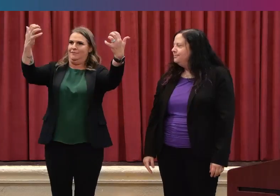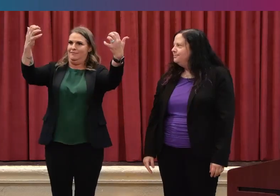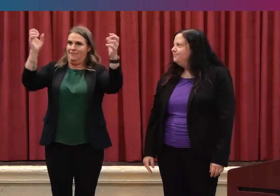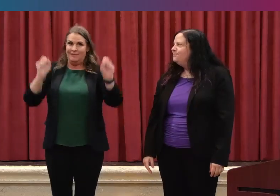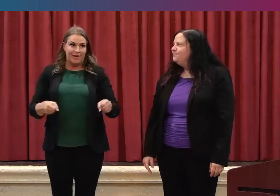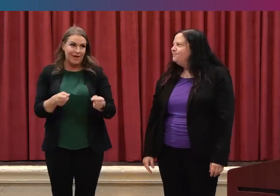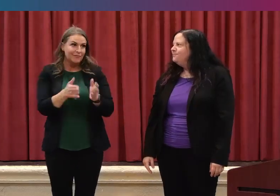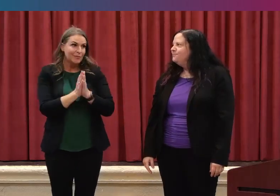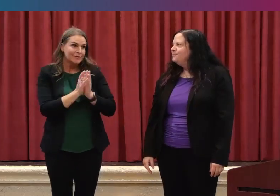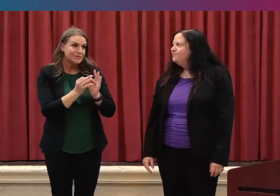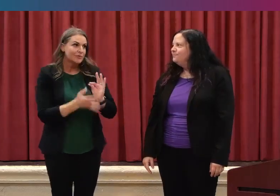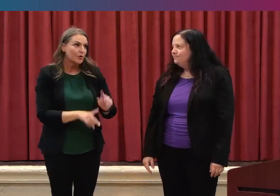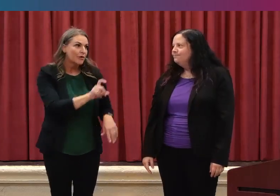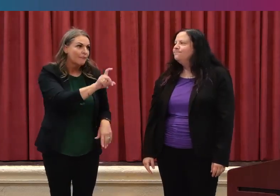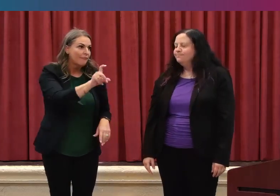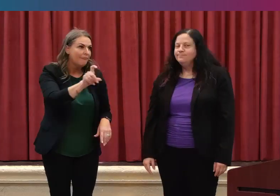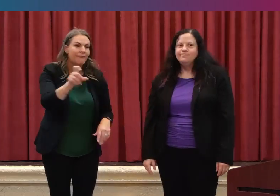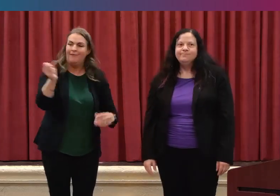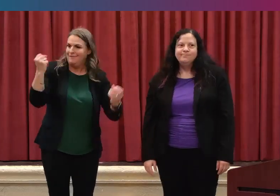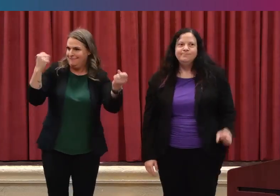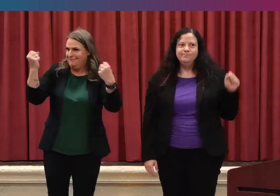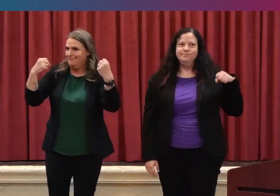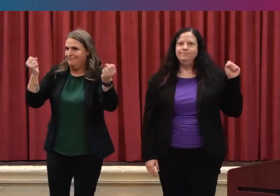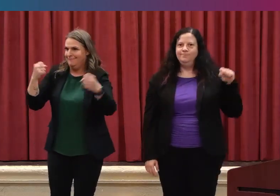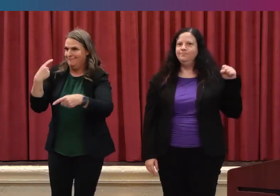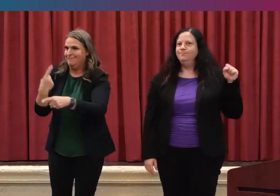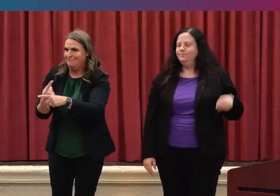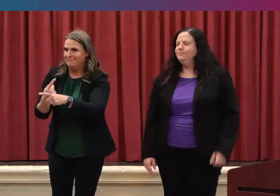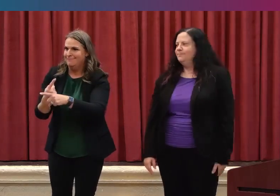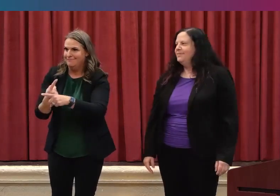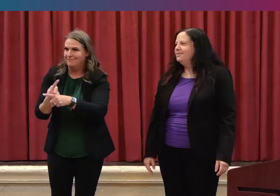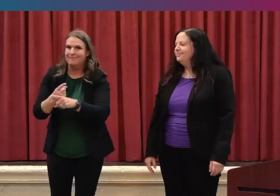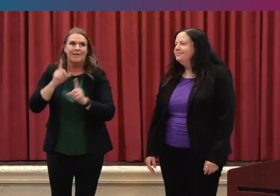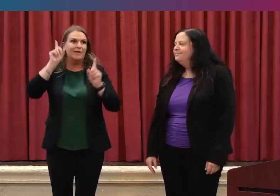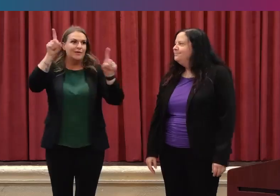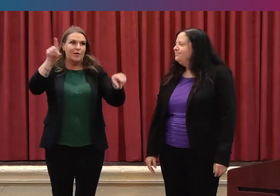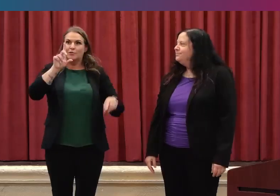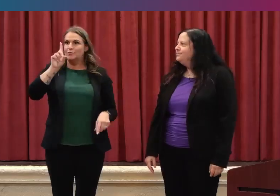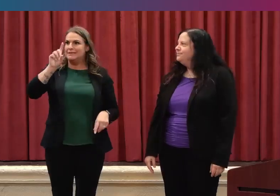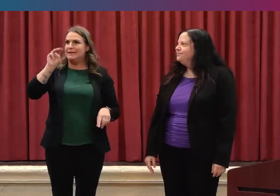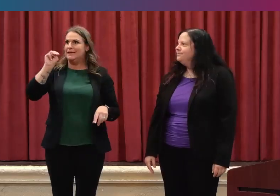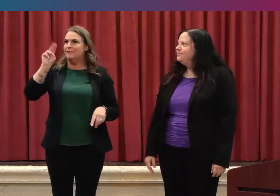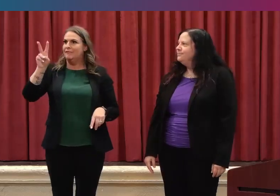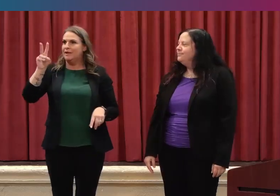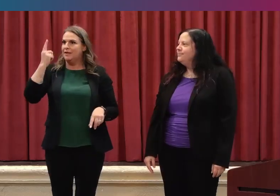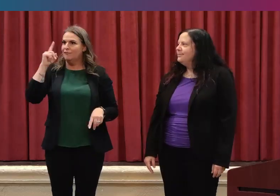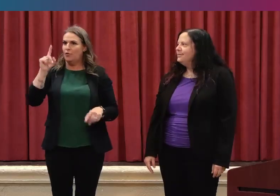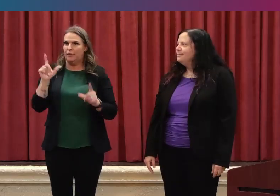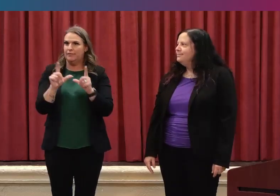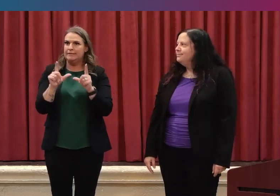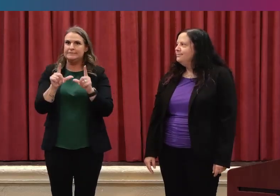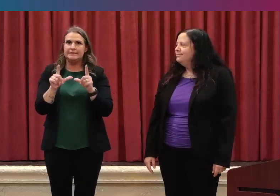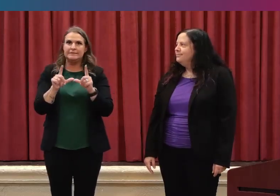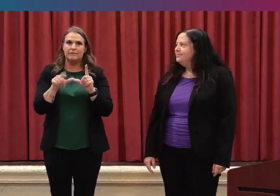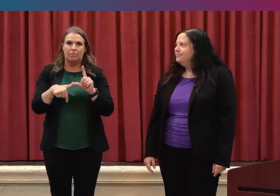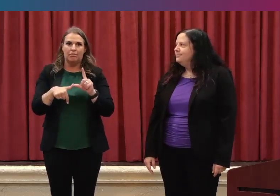Let's say you're going to a concert hall. You can request a sign language interpreter. Yes, yes, you can. If you go to the